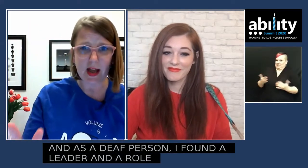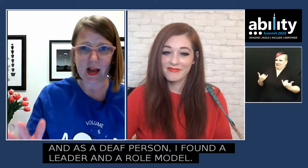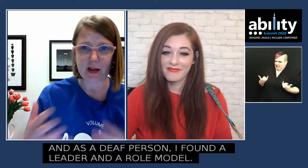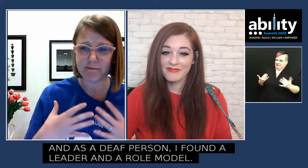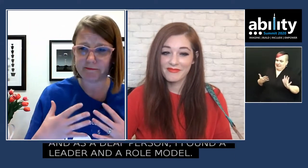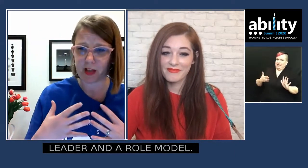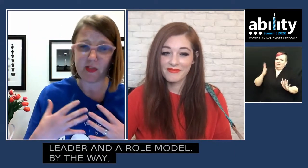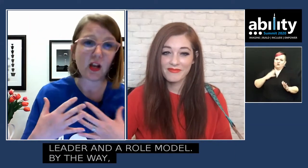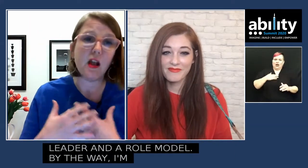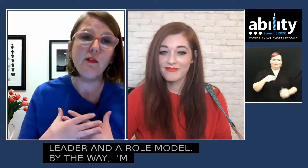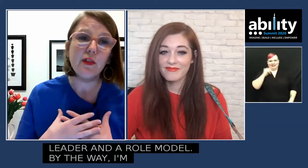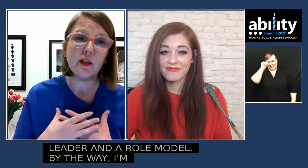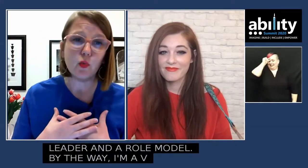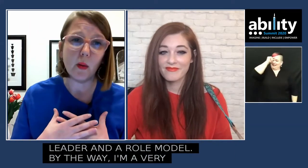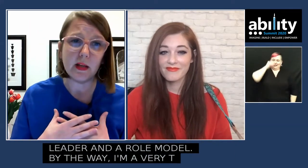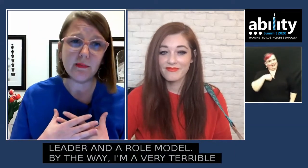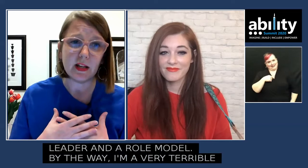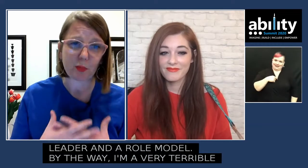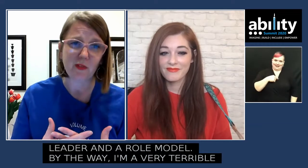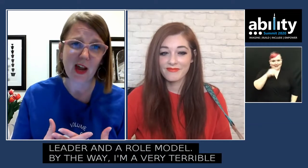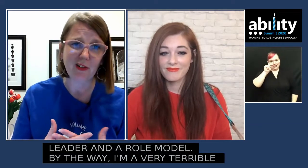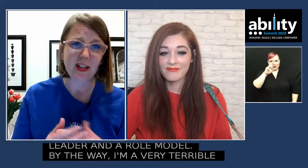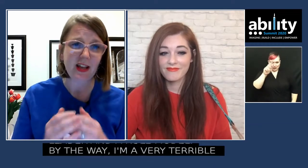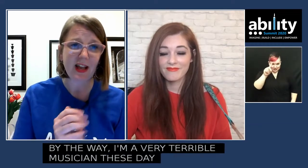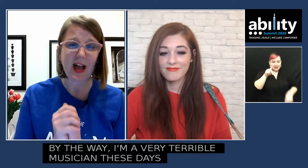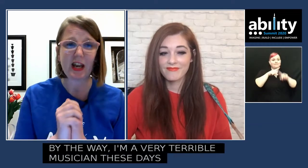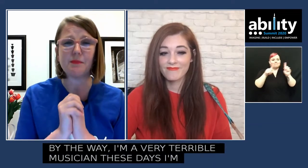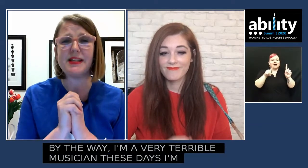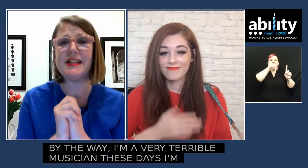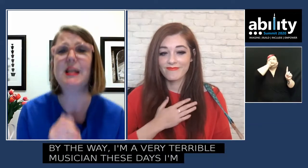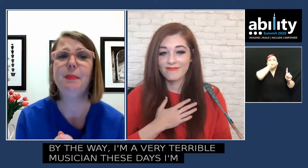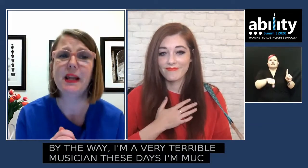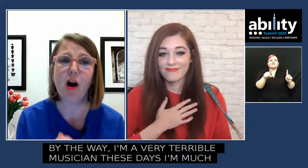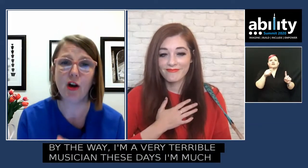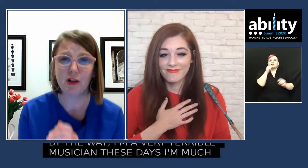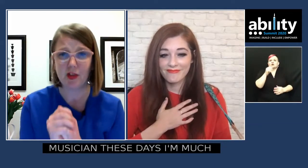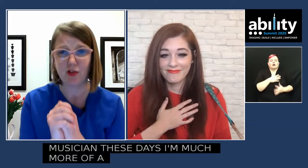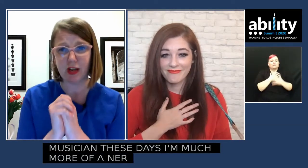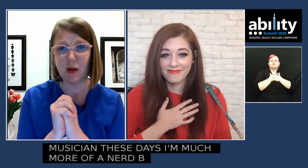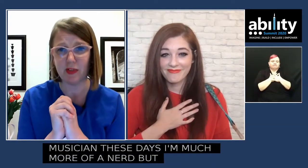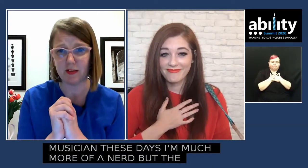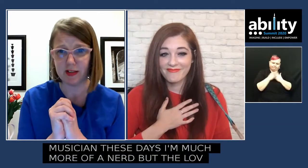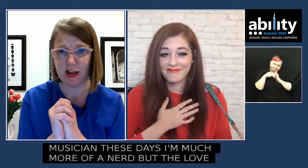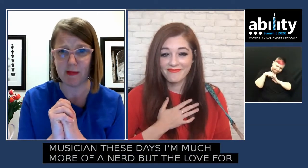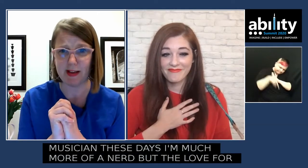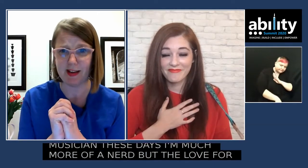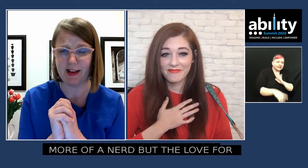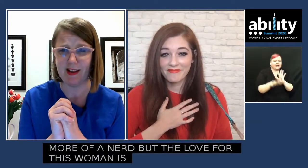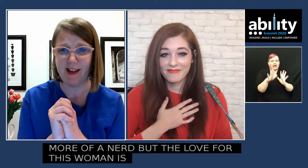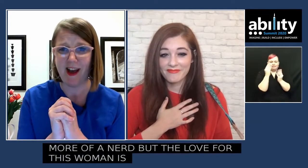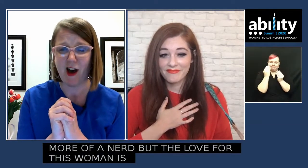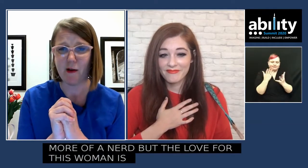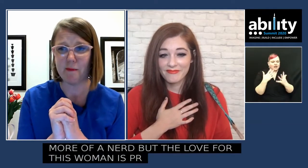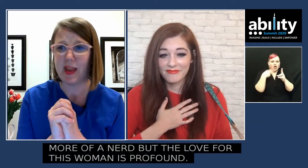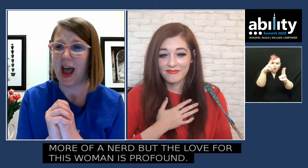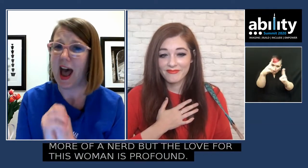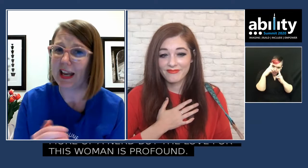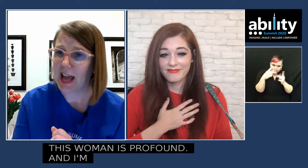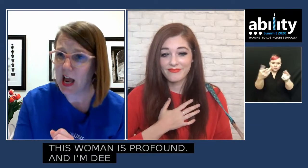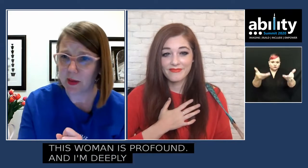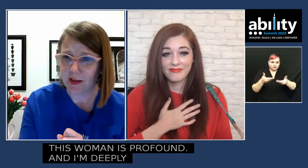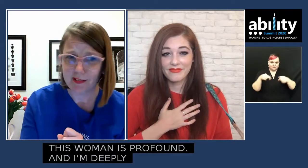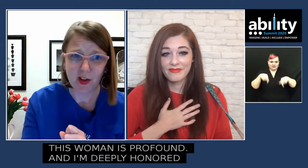but the love for this woman is profound, and I'm deeply honored that you're here with us today, Mandy,